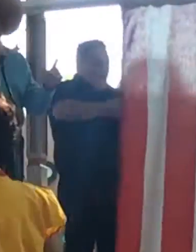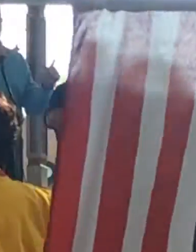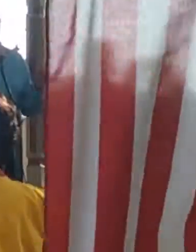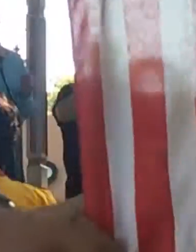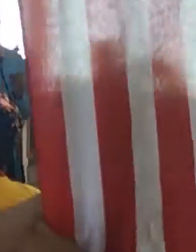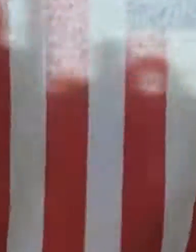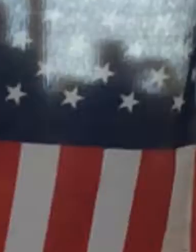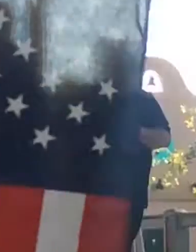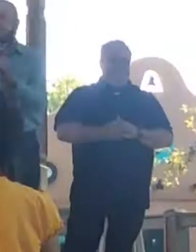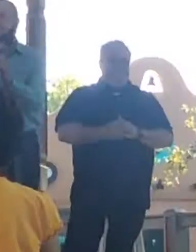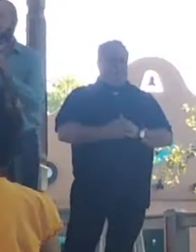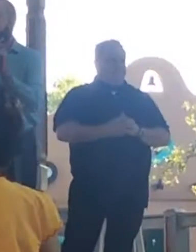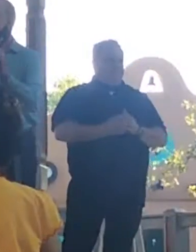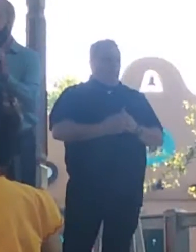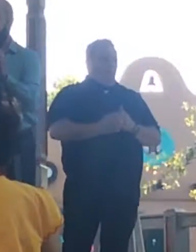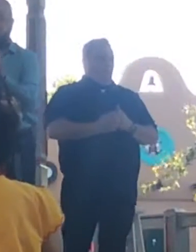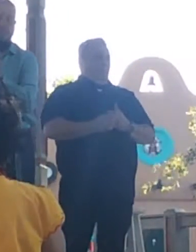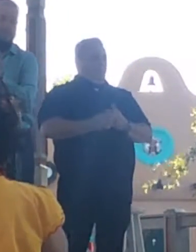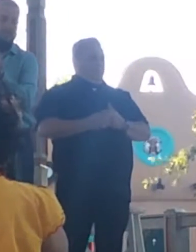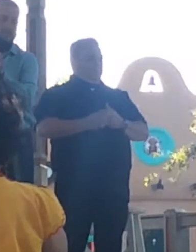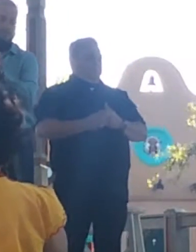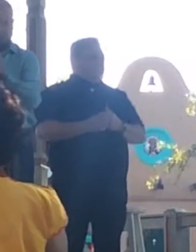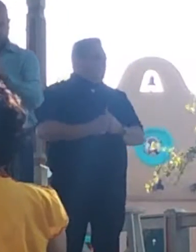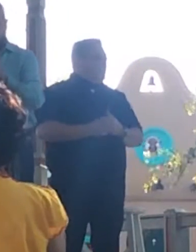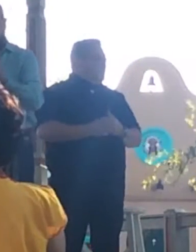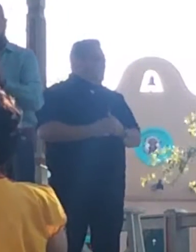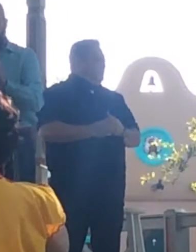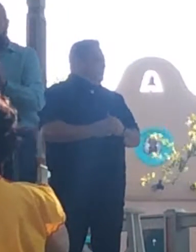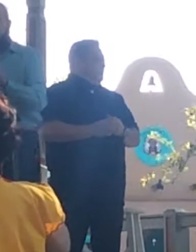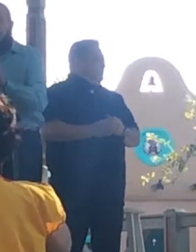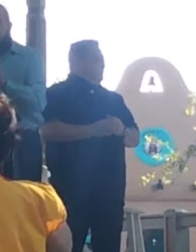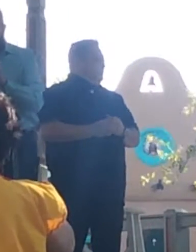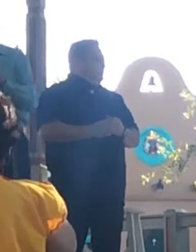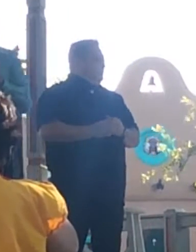stop. America! Woo! God bless America!